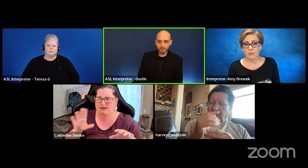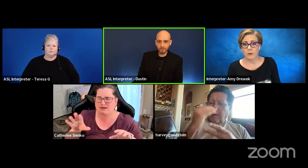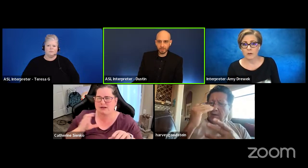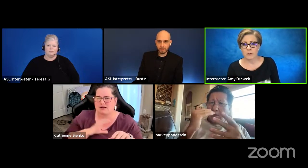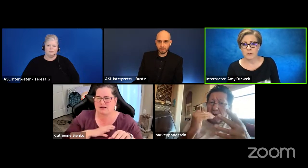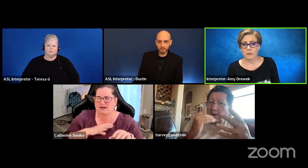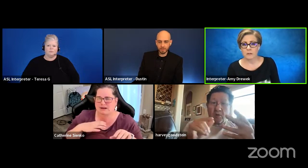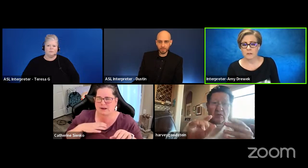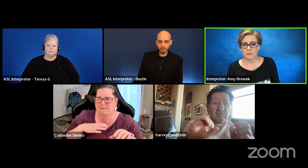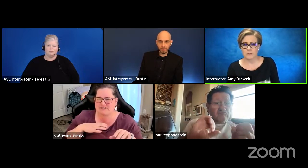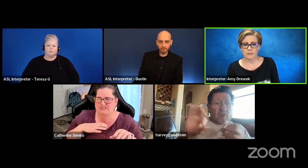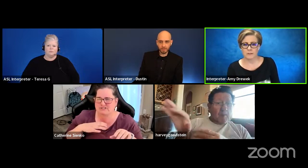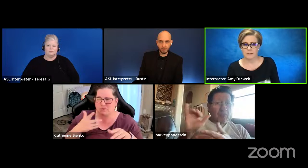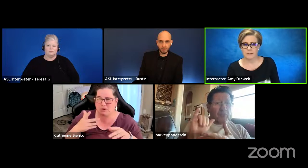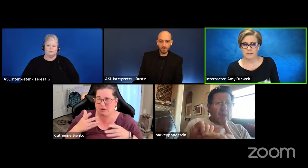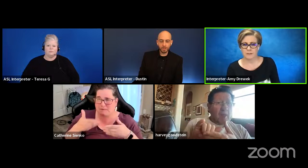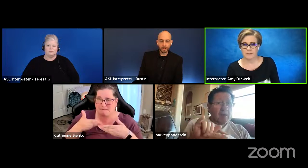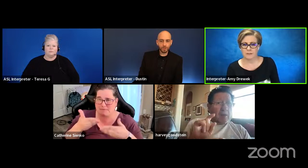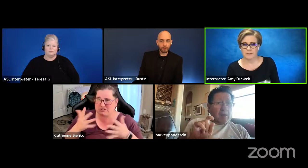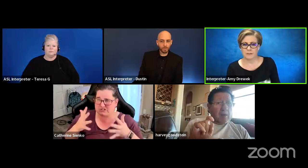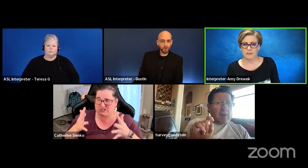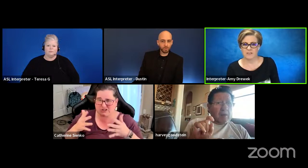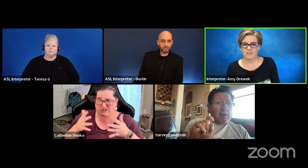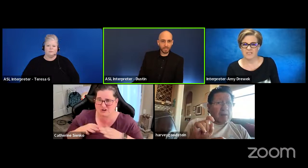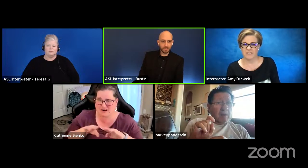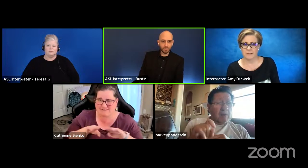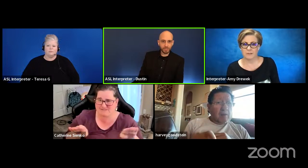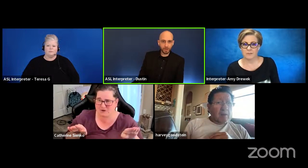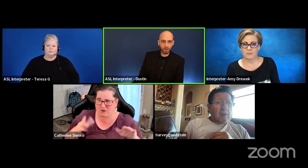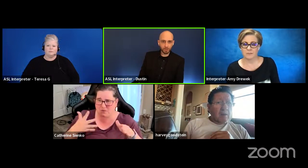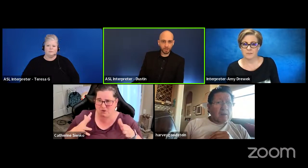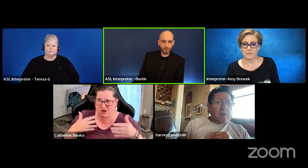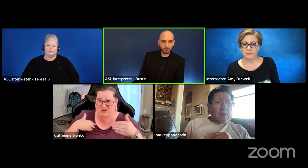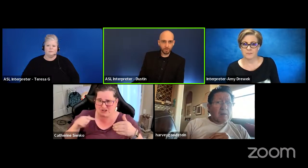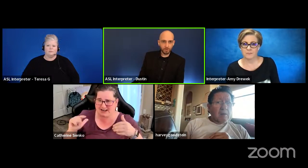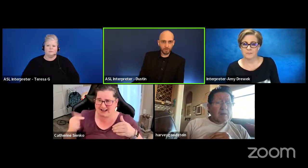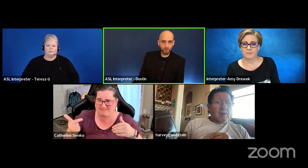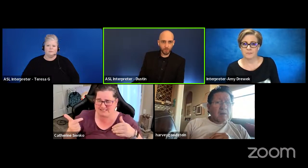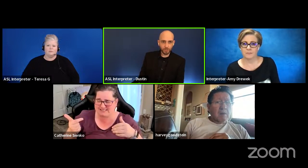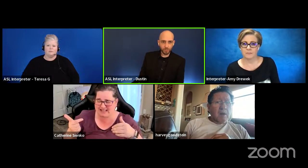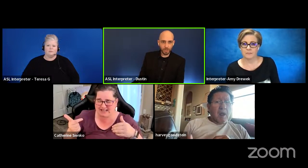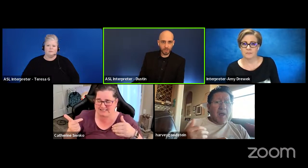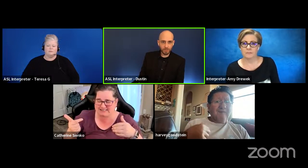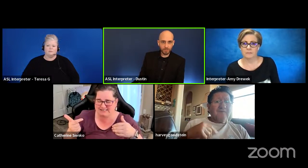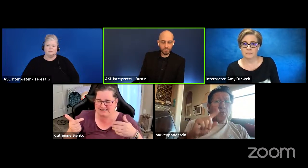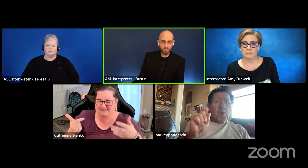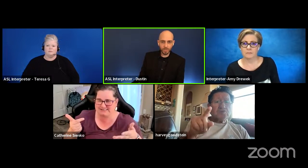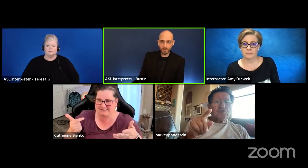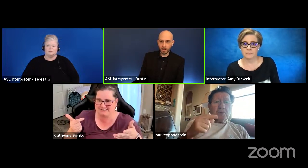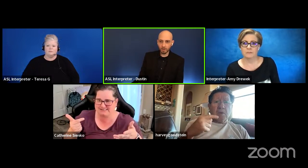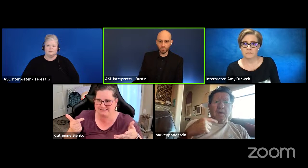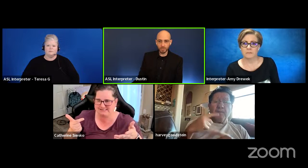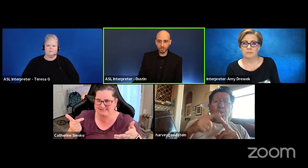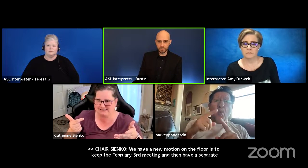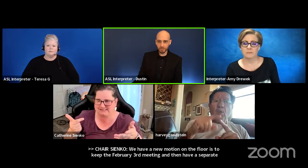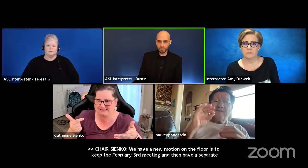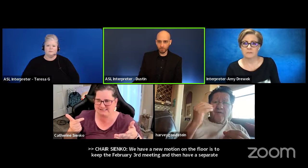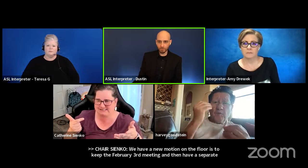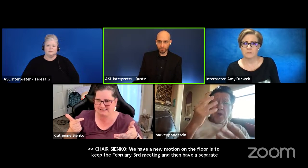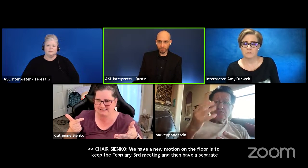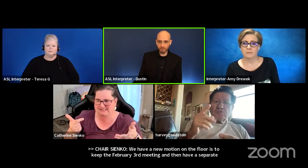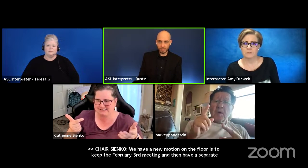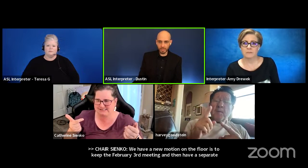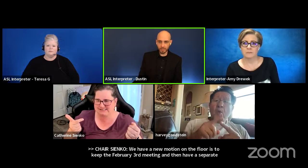have a This- motion on the floor. So those proposed dates that we saw earlier for February 20th, are we not going to